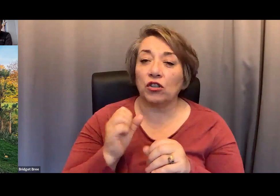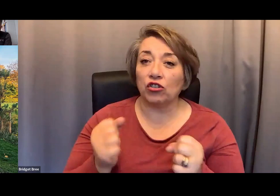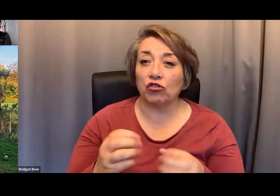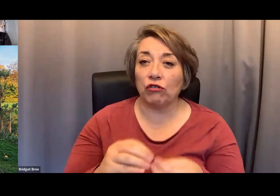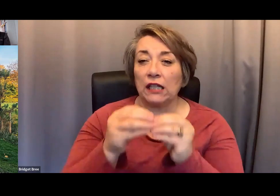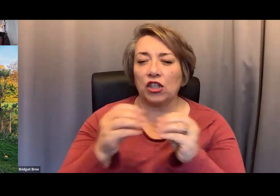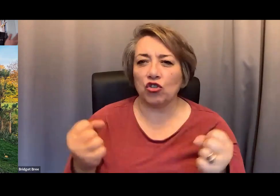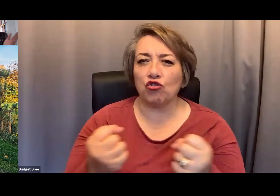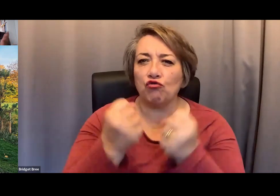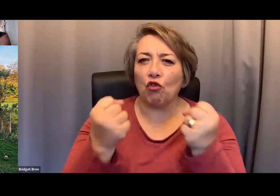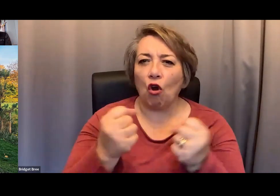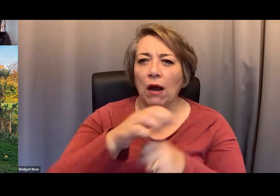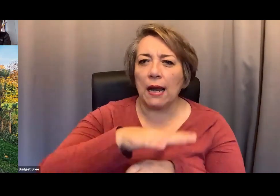also